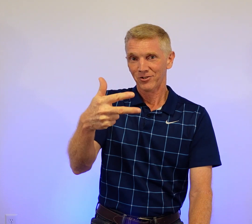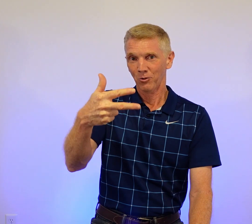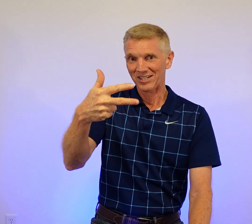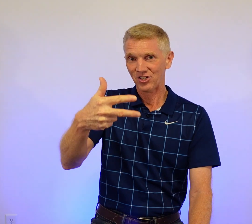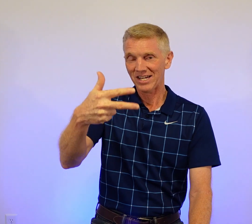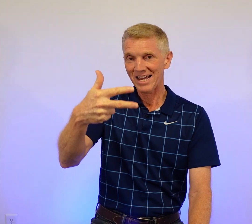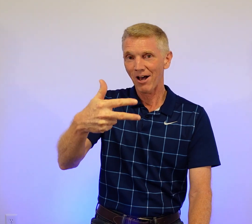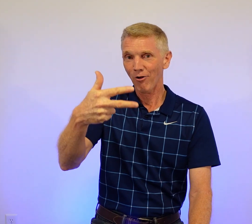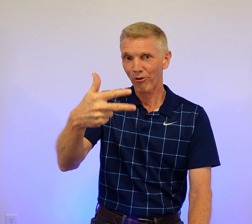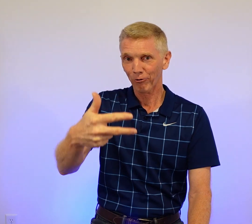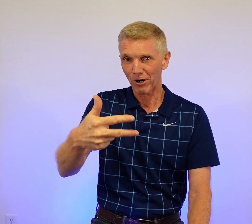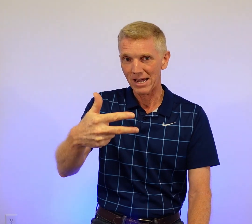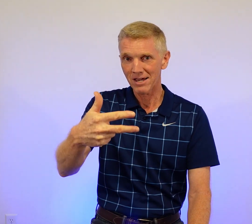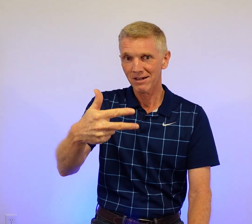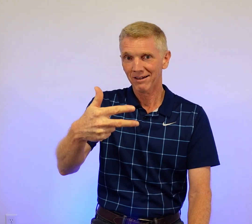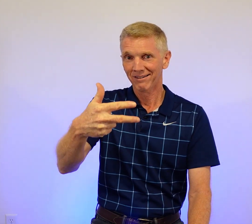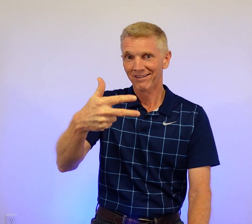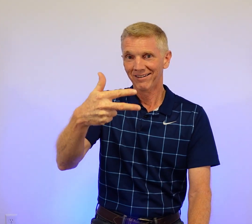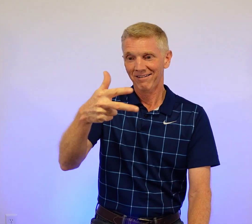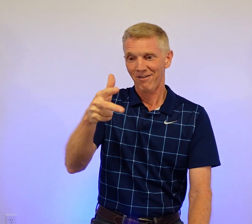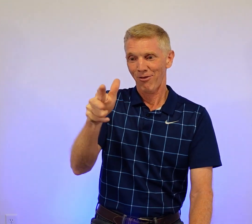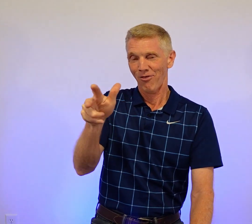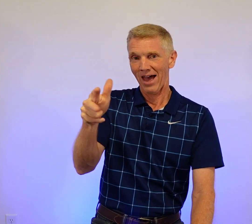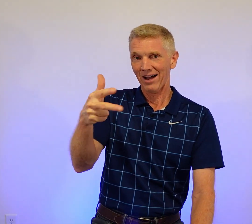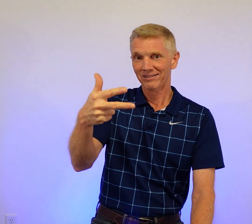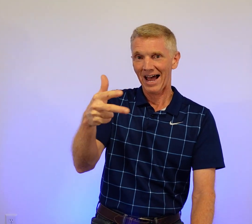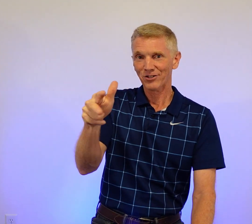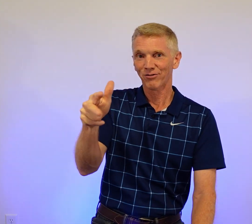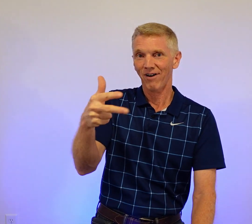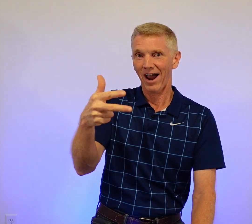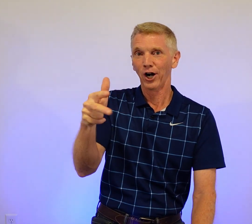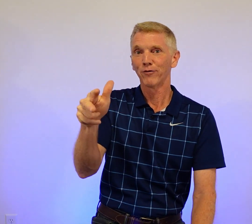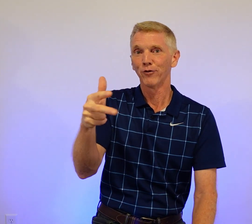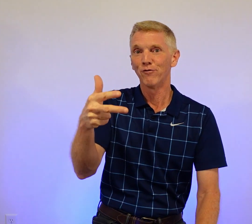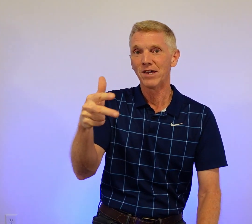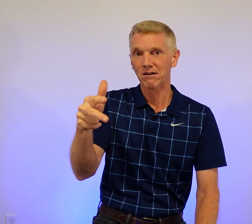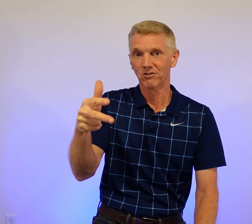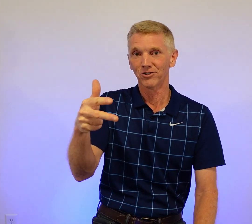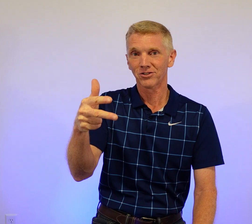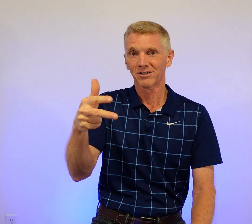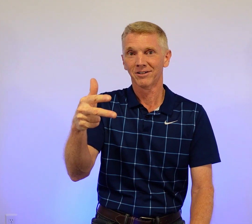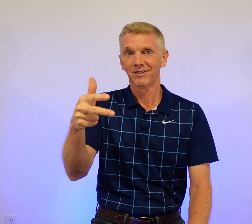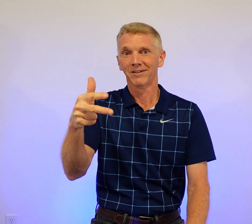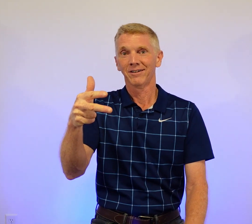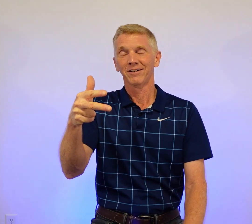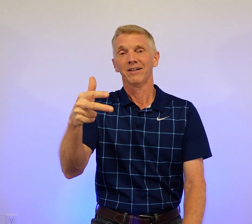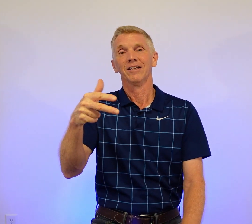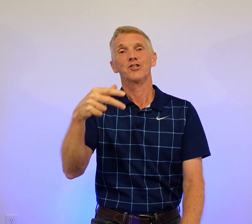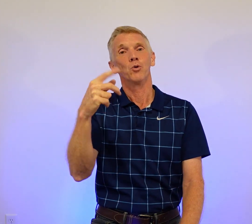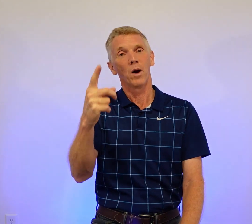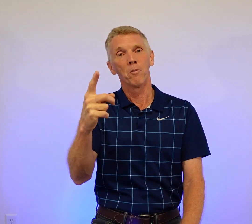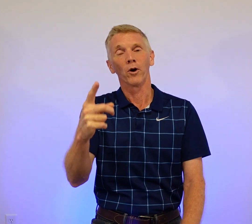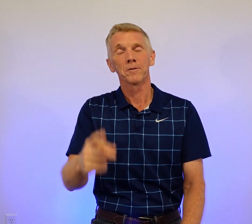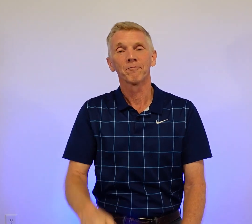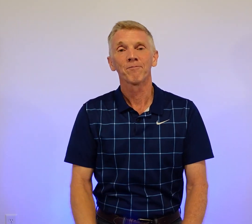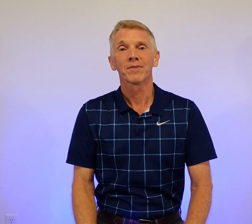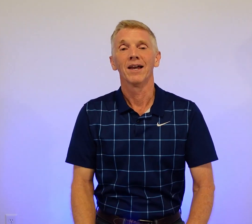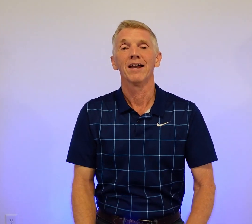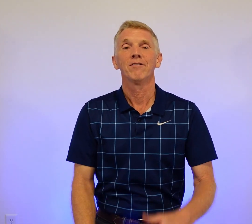So a CL3, that classifier for vehicles. Let's do one more. Okay,